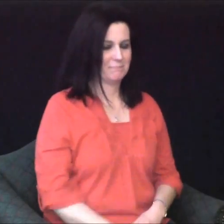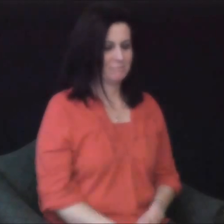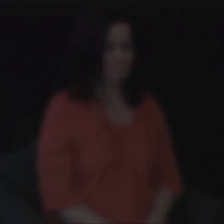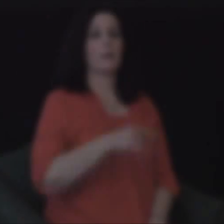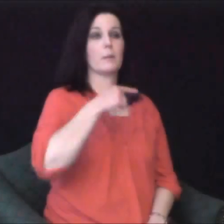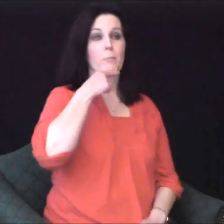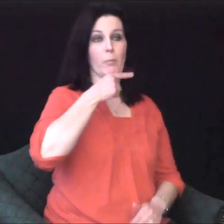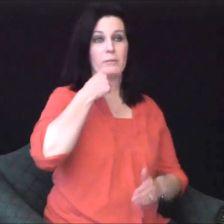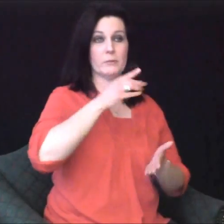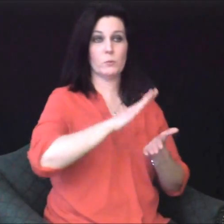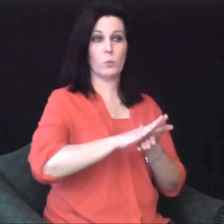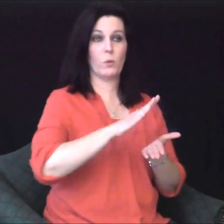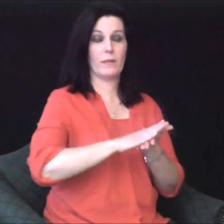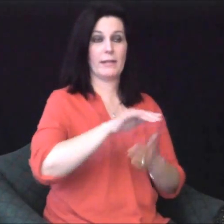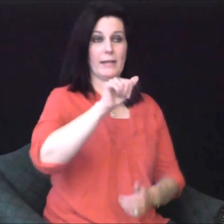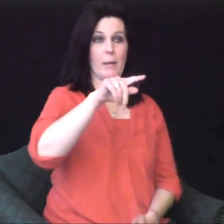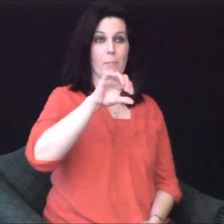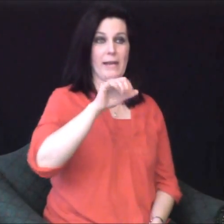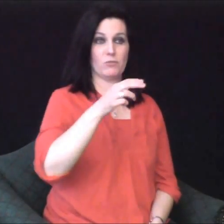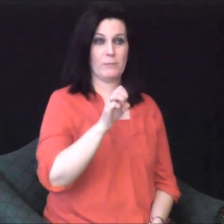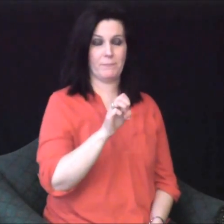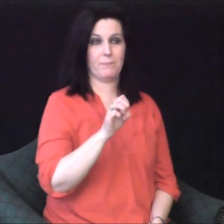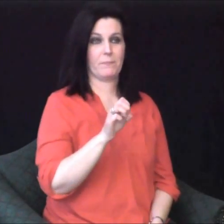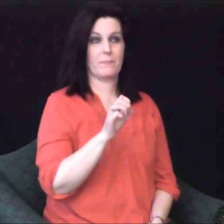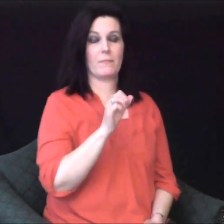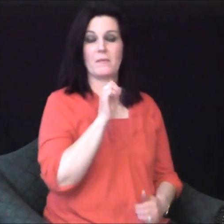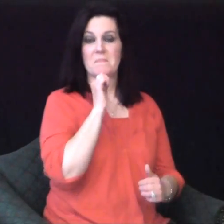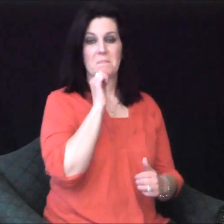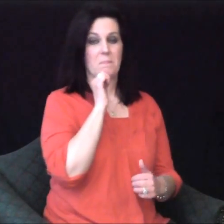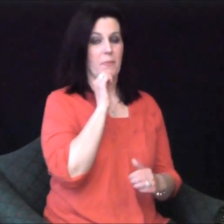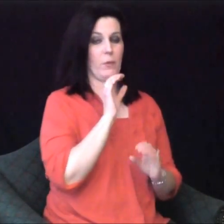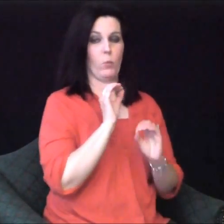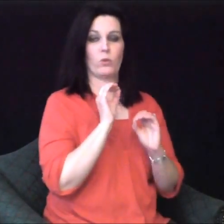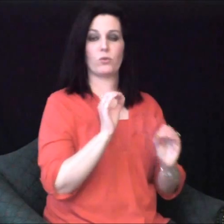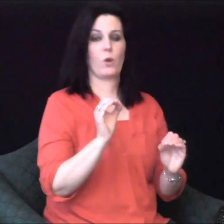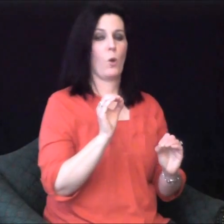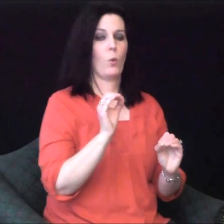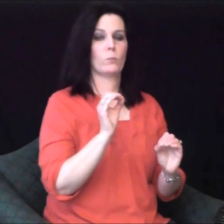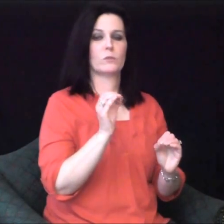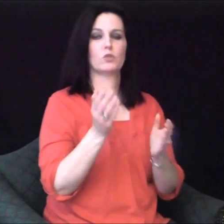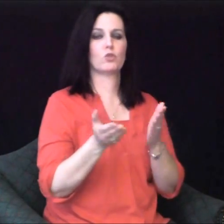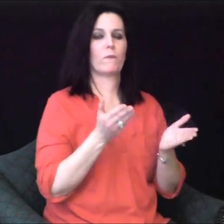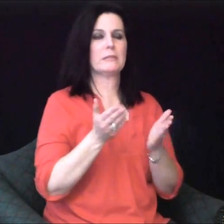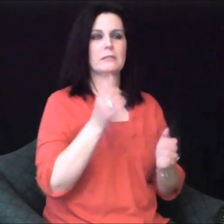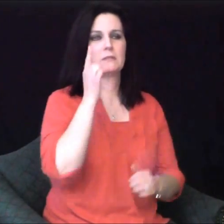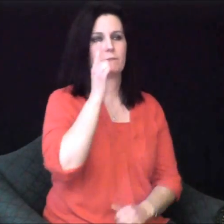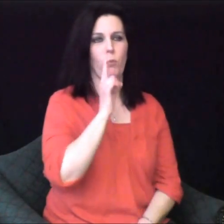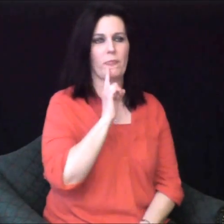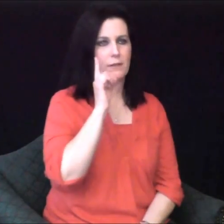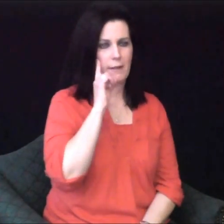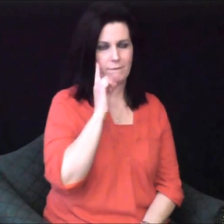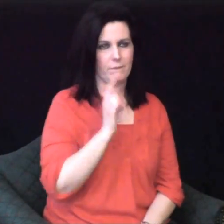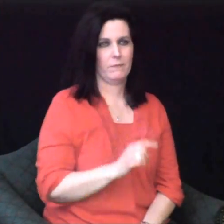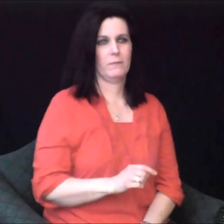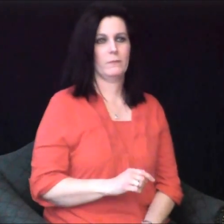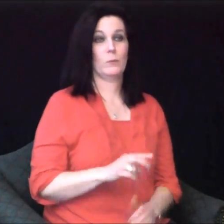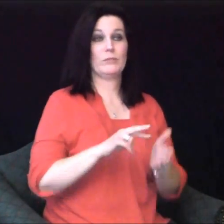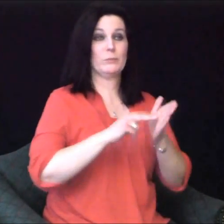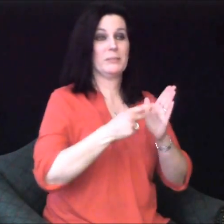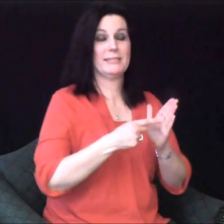it. Public school at Apache, there was no services for the deaf,